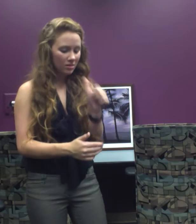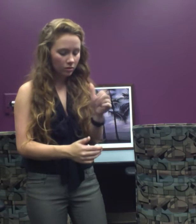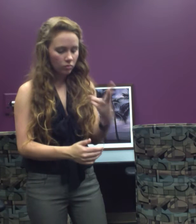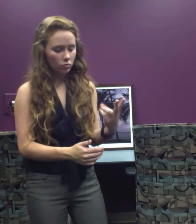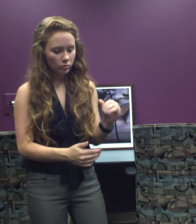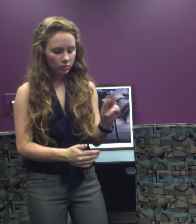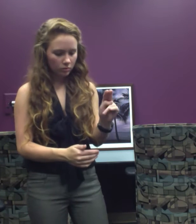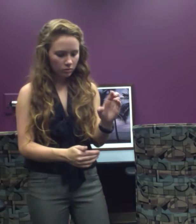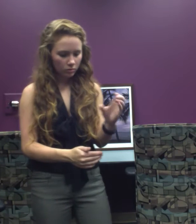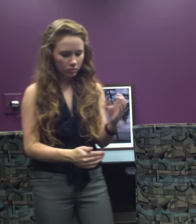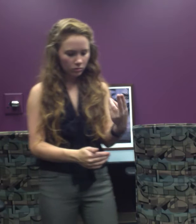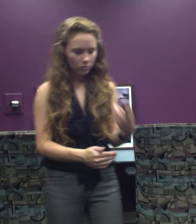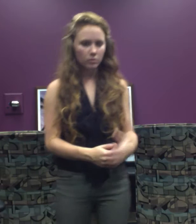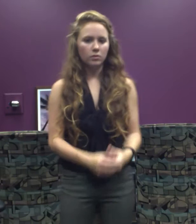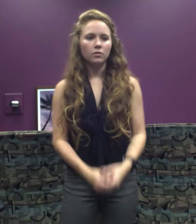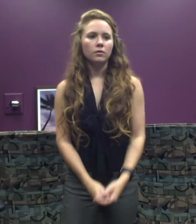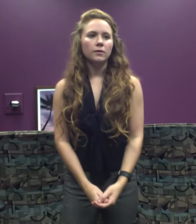Not really.